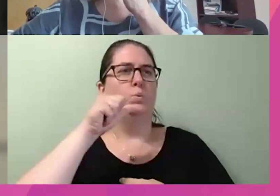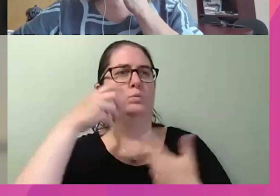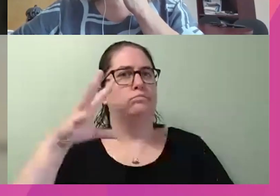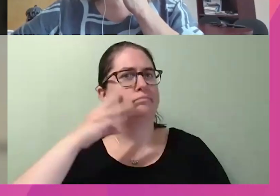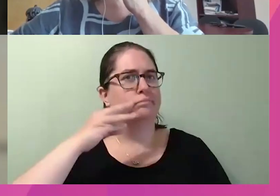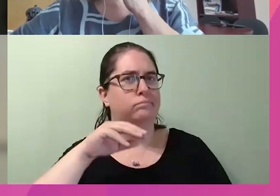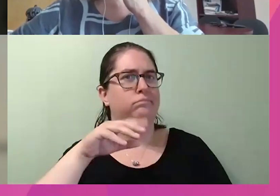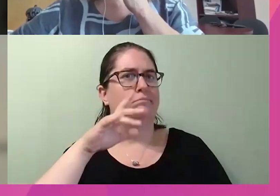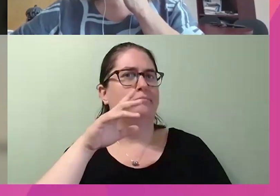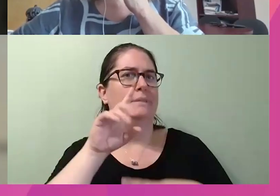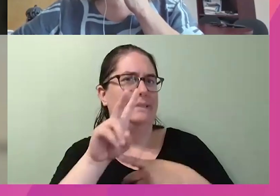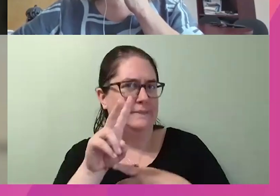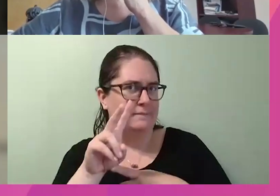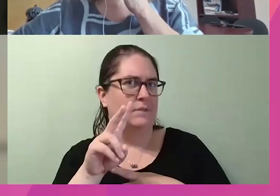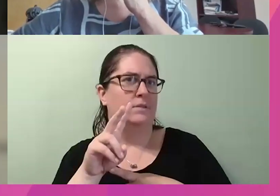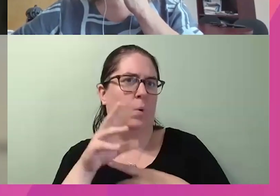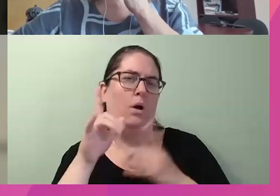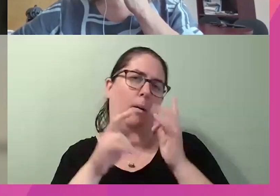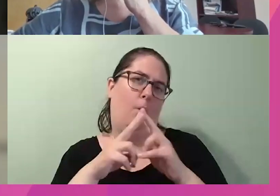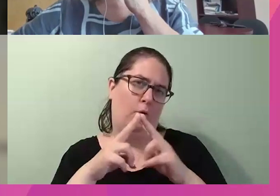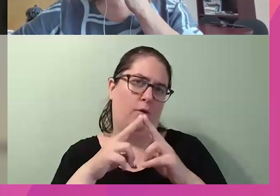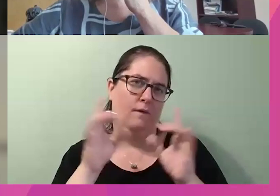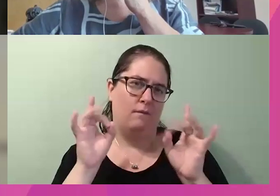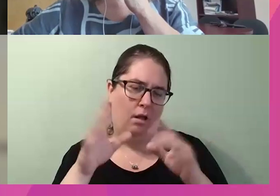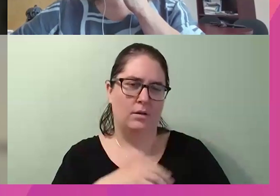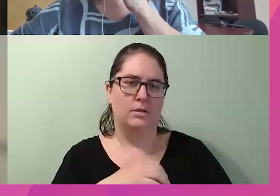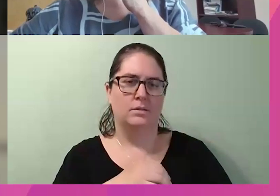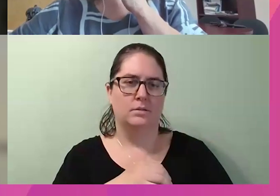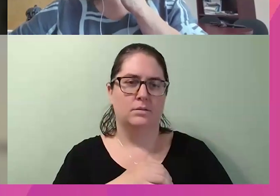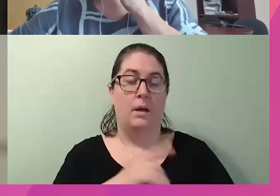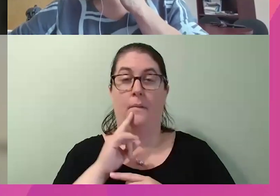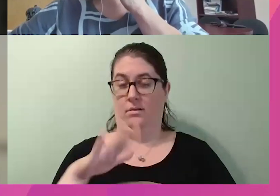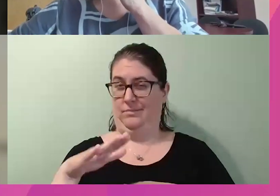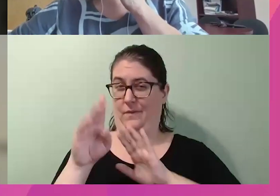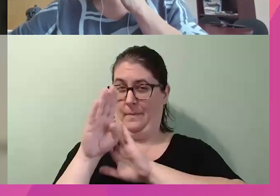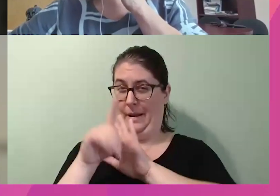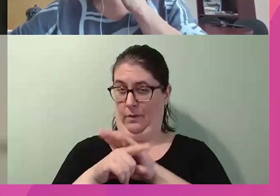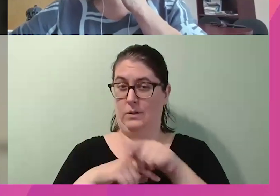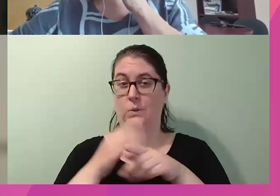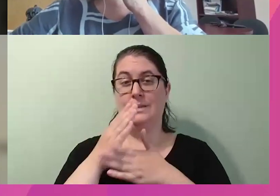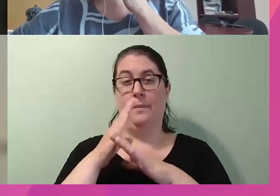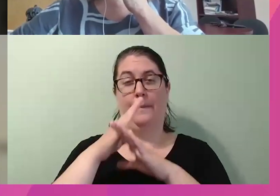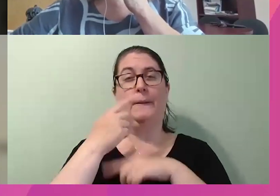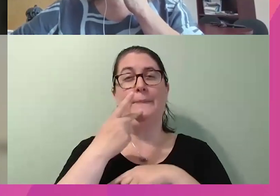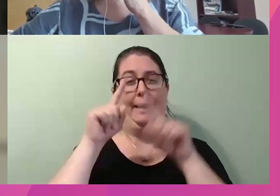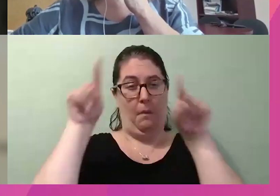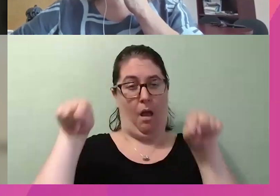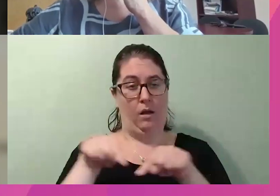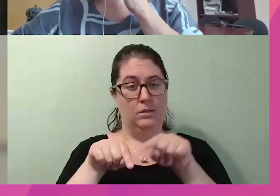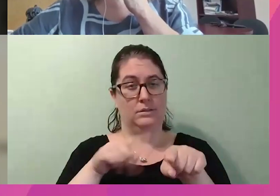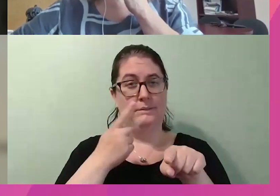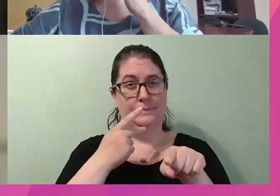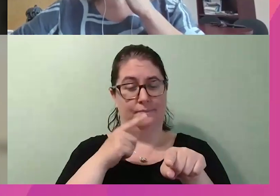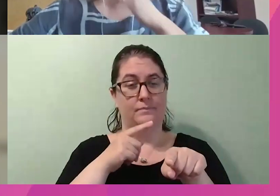intimate partner violence. And we've also included here, by way of background, some of the barriers that older women can